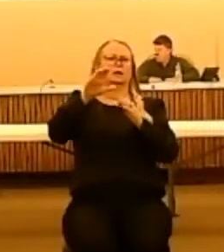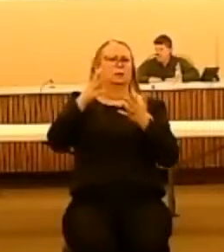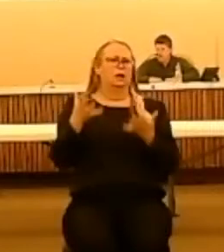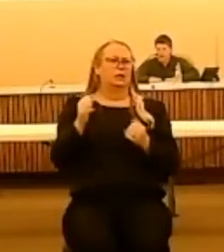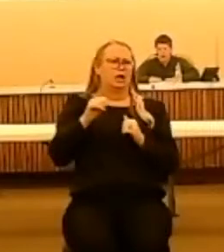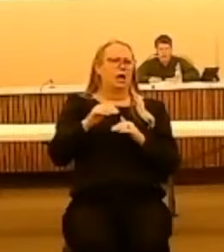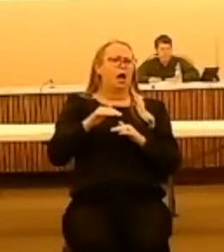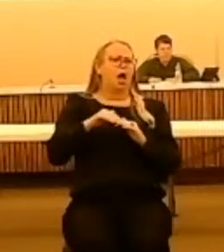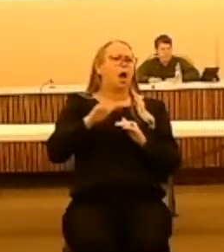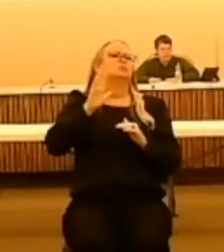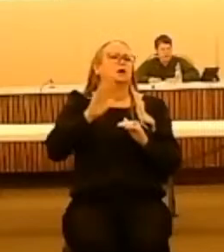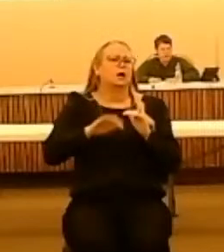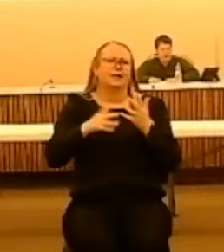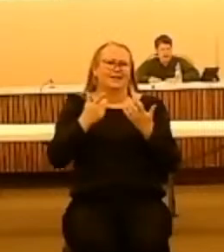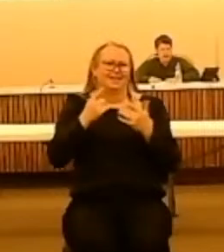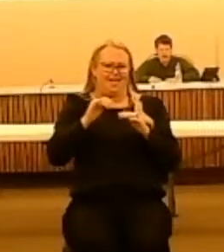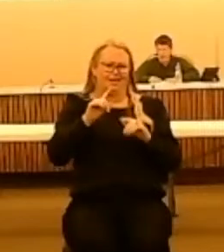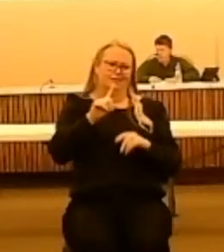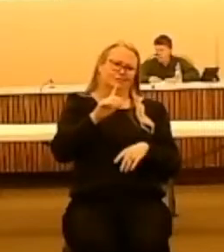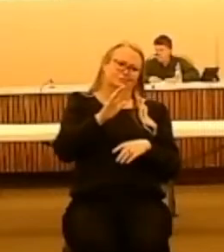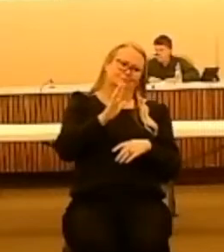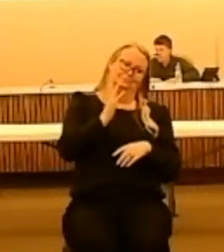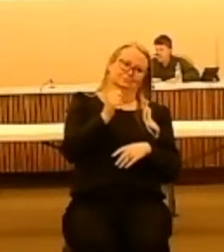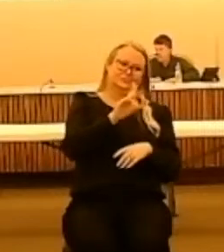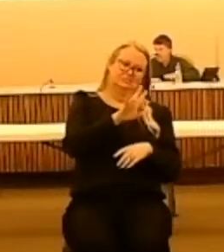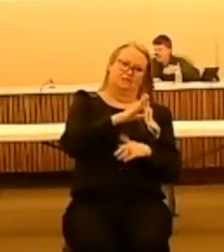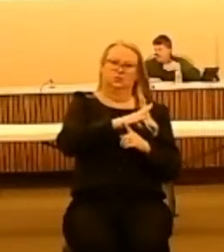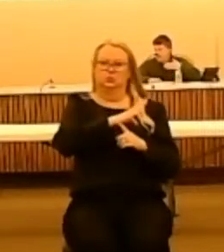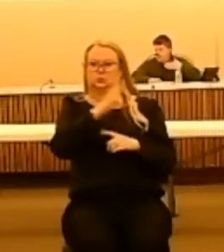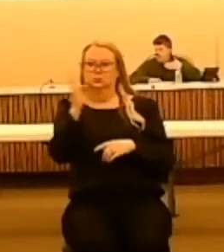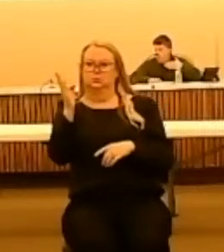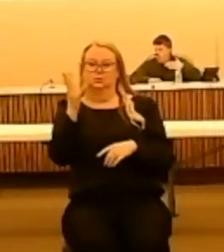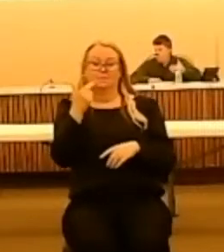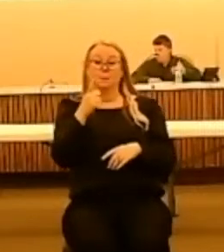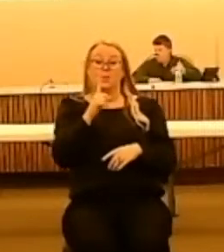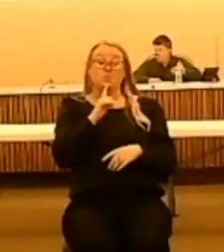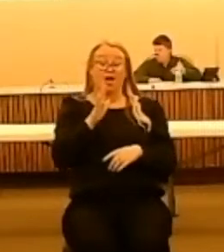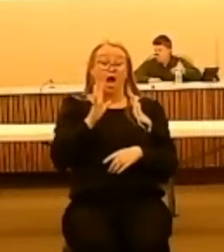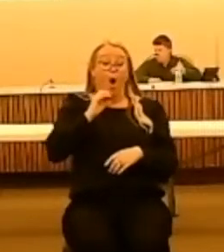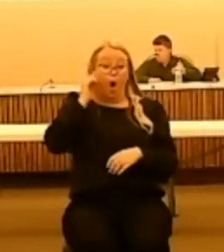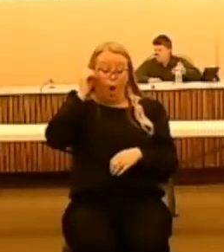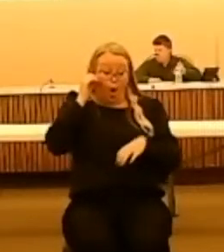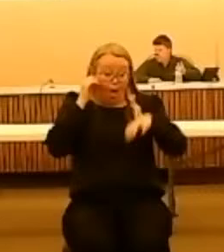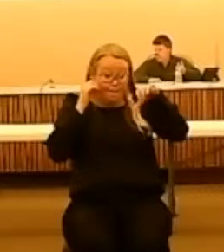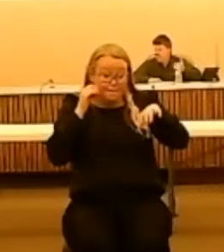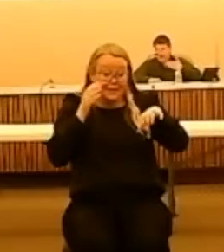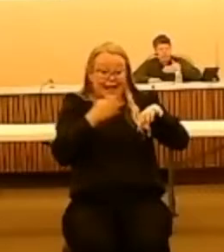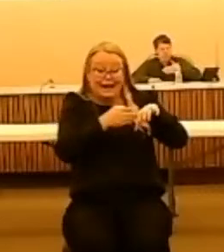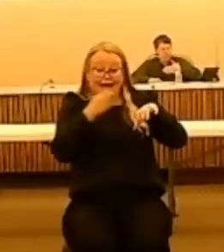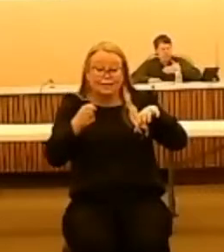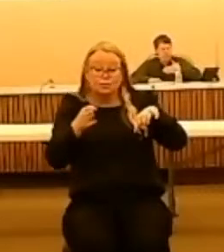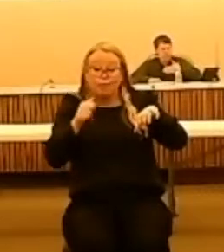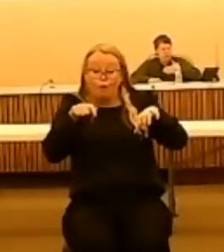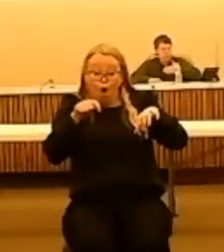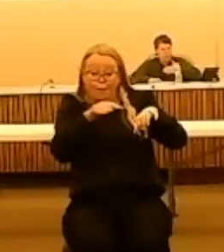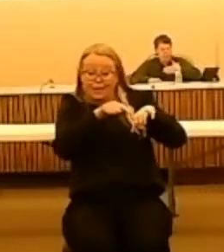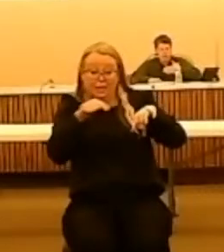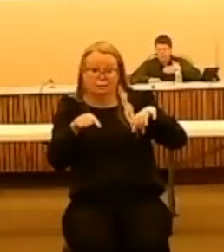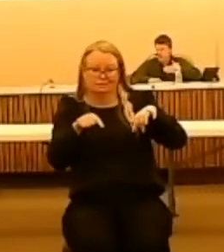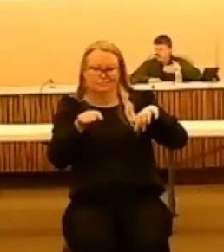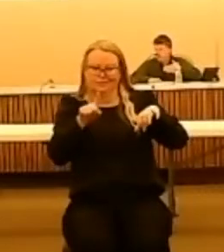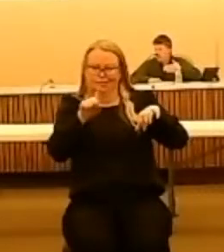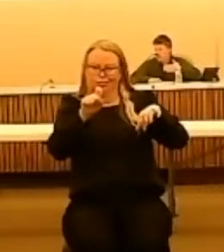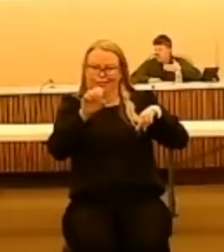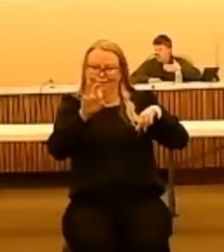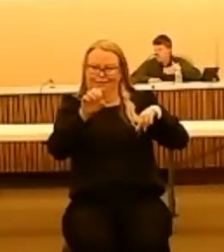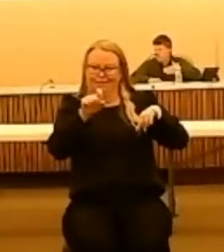properties. But because that's not the case, in fact, if it's a home that's going next to single family home.